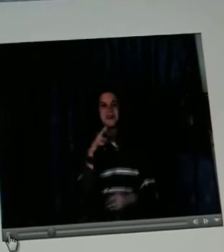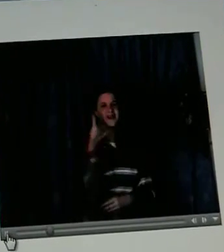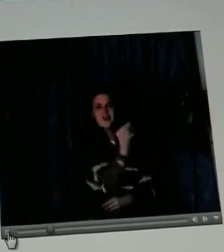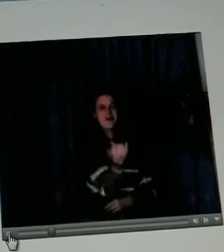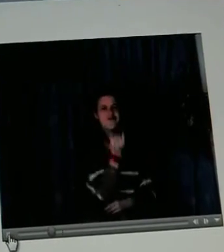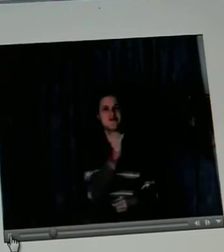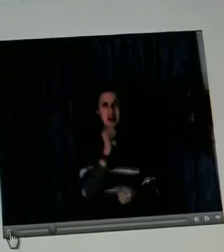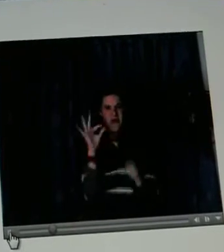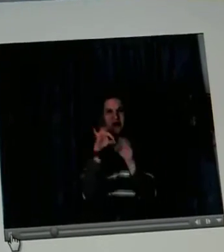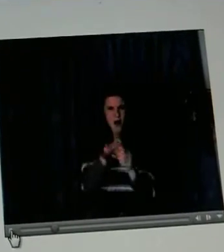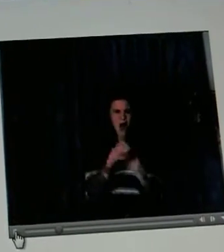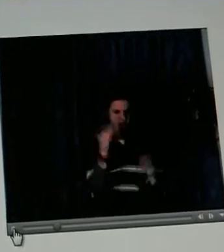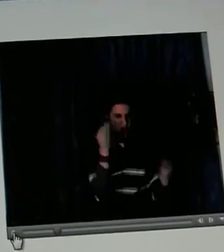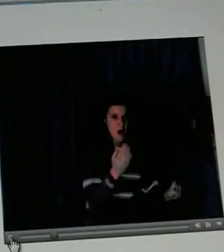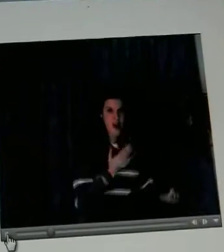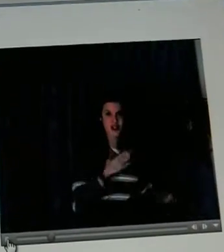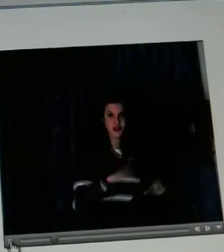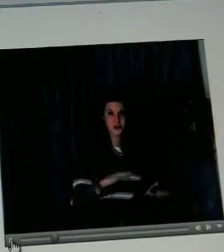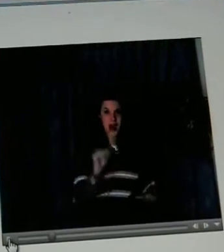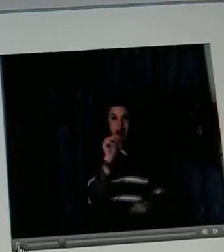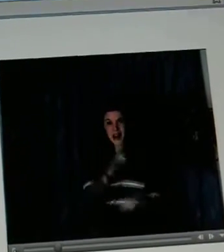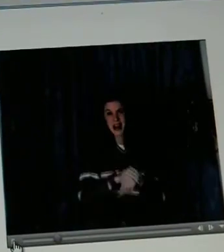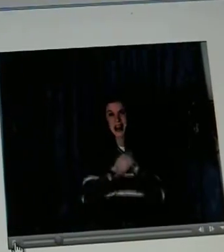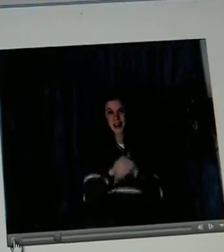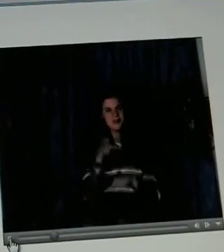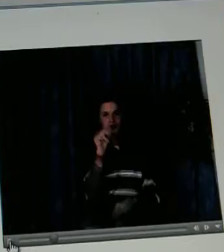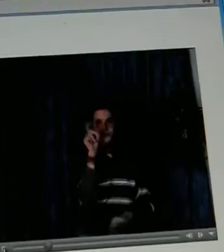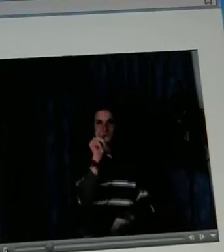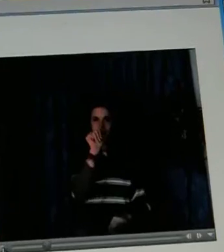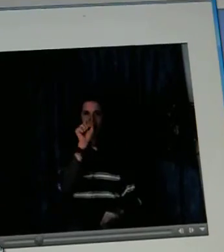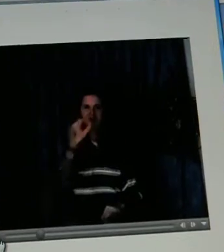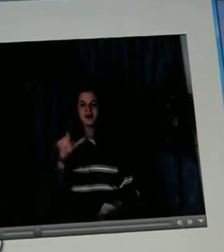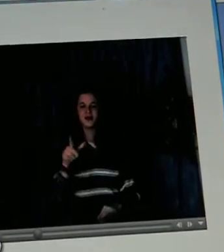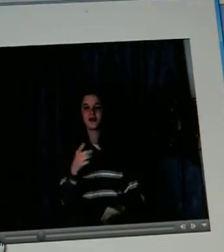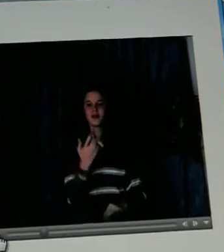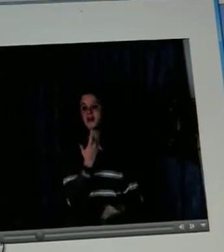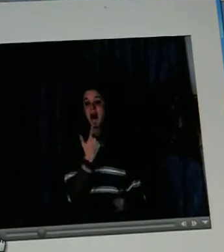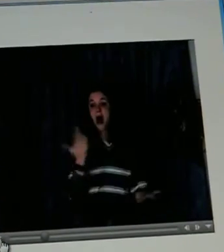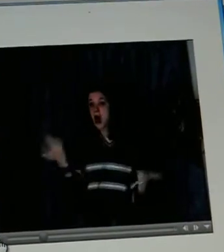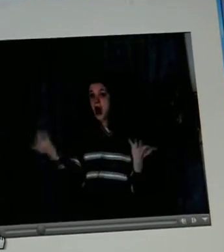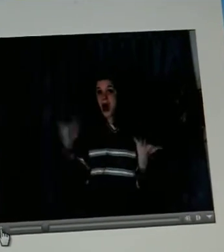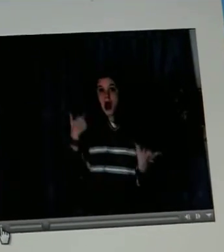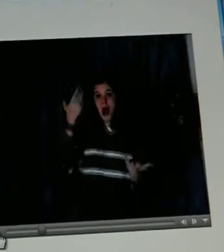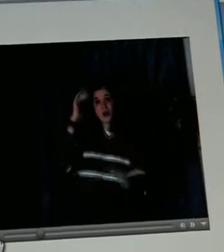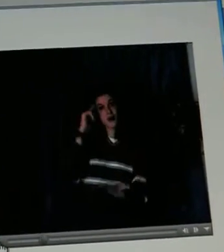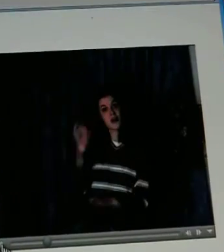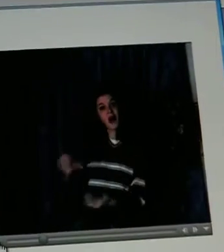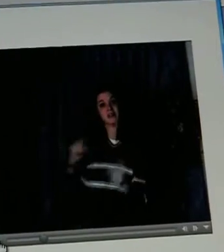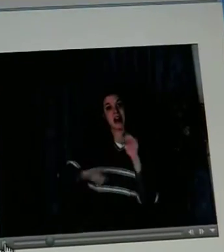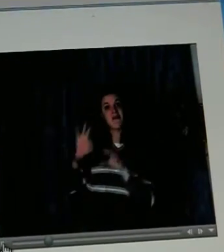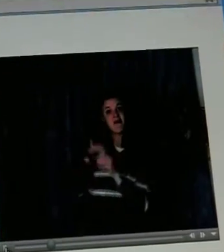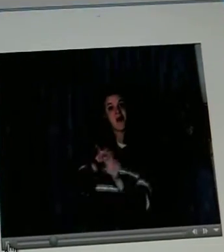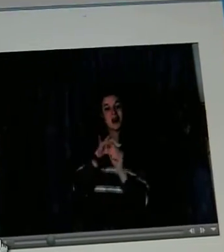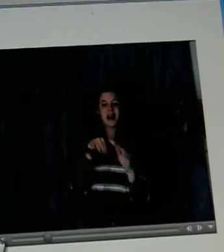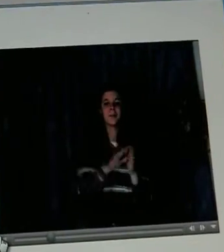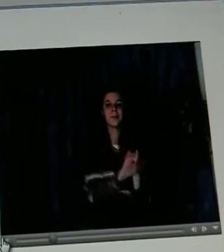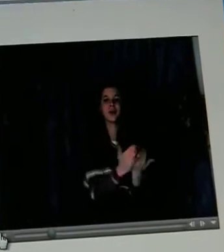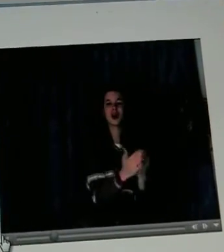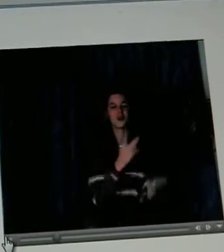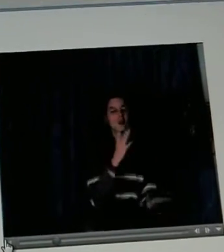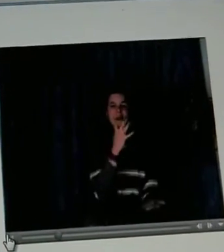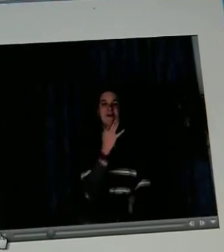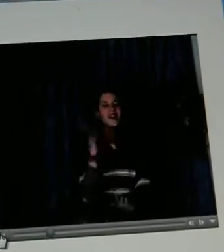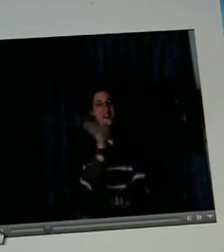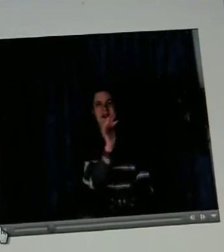and parents went back and forth arguing about this sign, Florida. And I kind of just sat there and watched, and my parents were trying to explain that that was